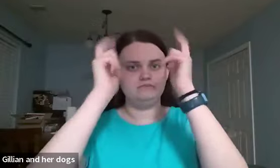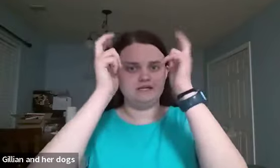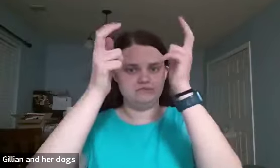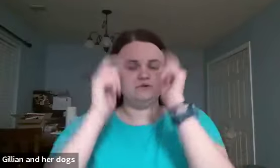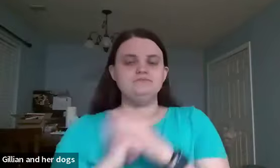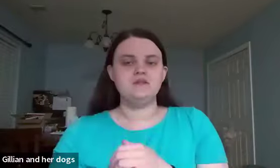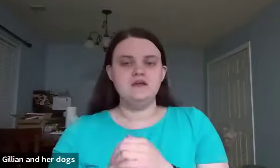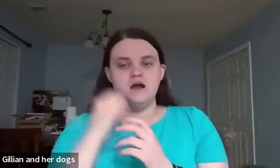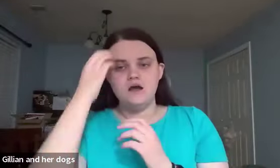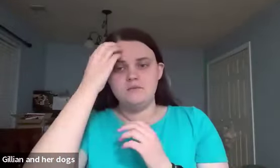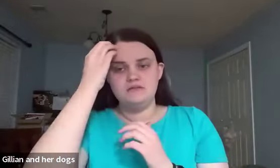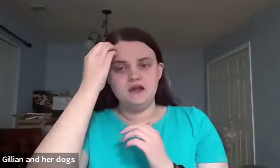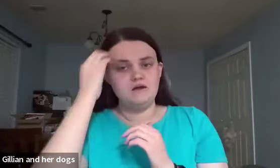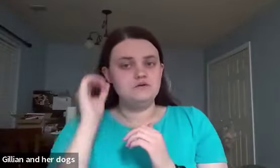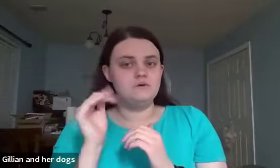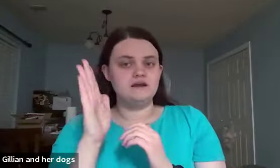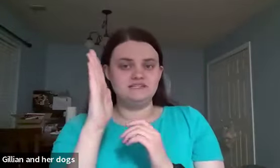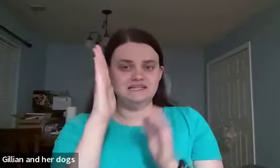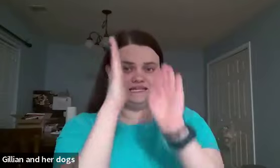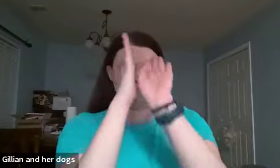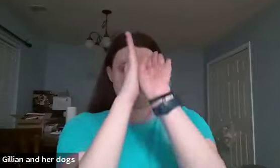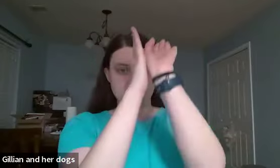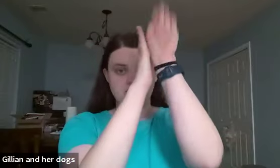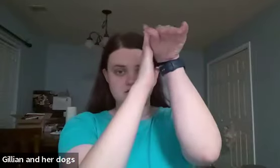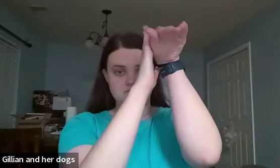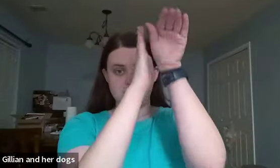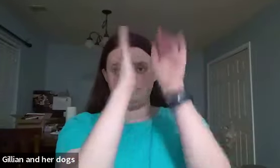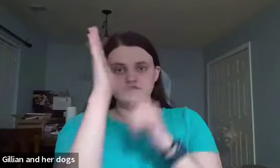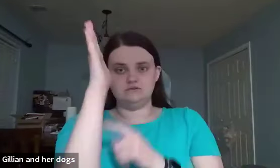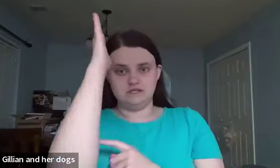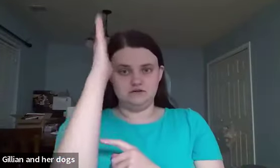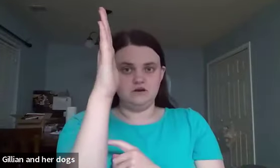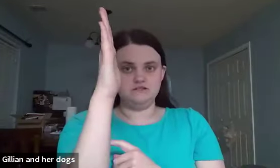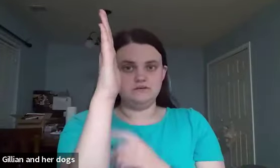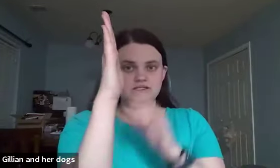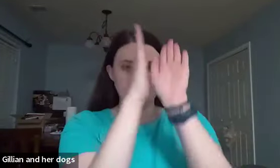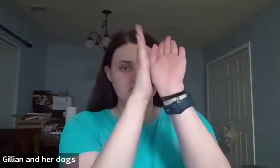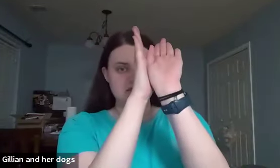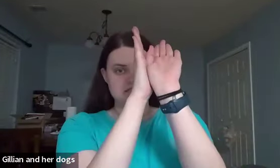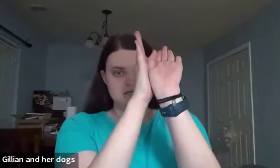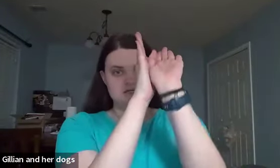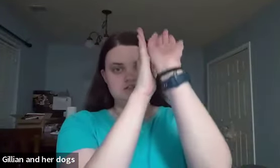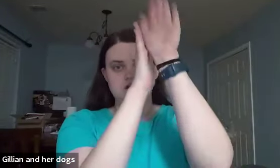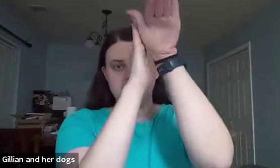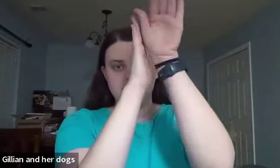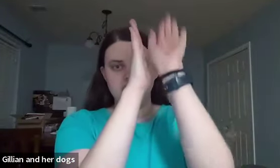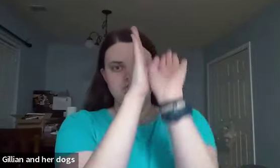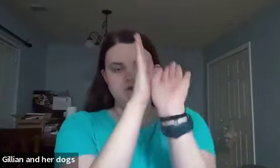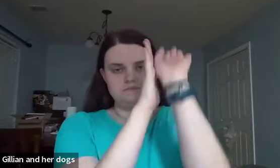basketball, basketball. The other one I've seen is basketball. So it's like your non-dominant sideways, dominant pops